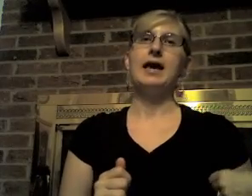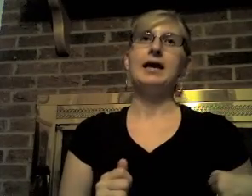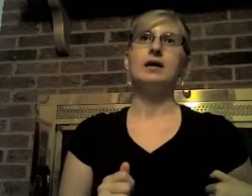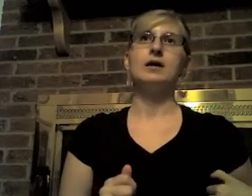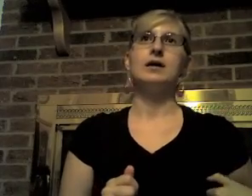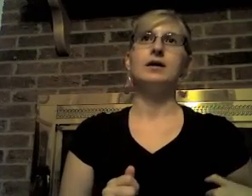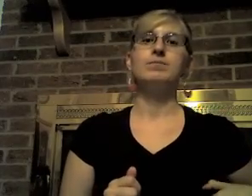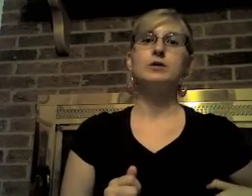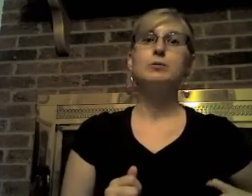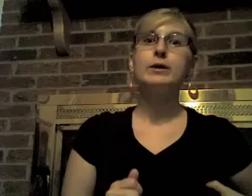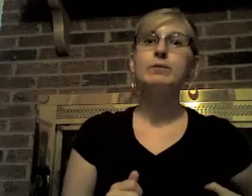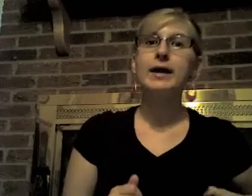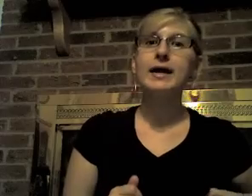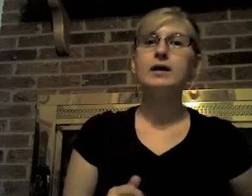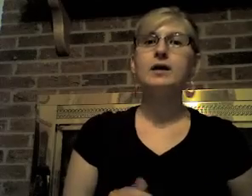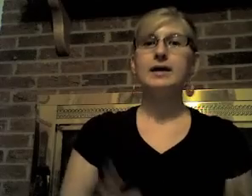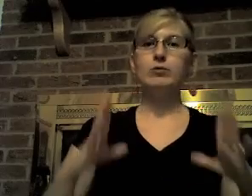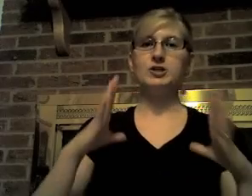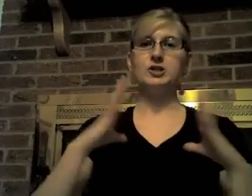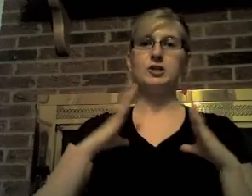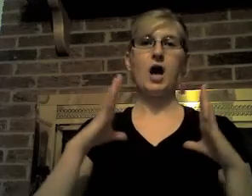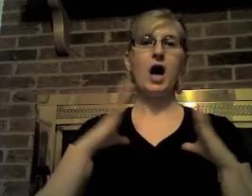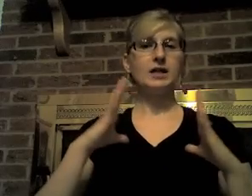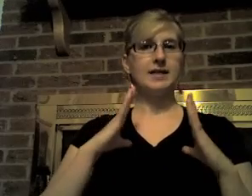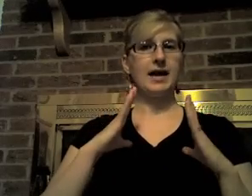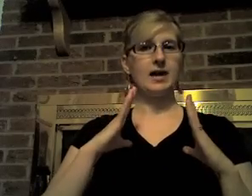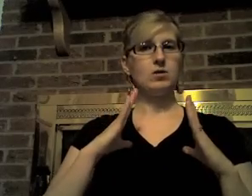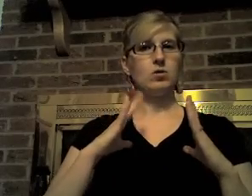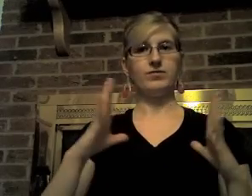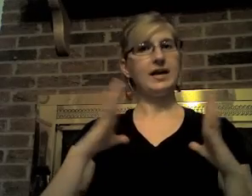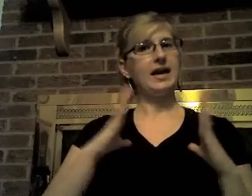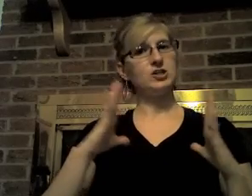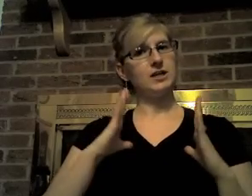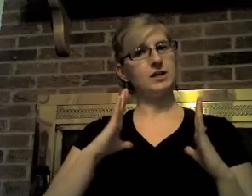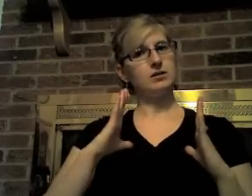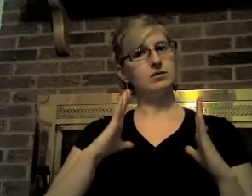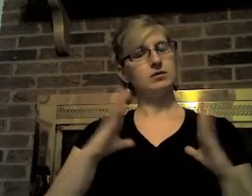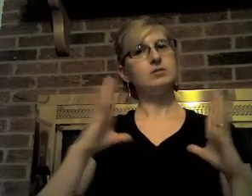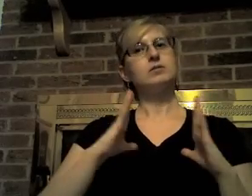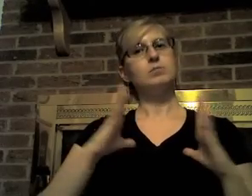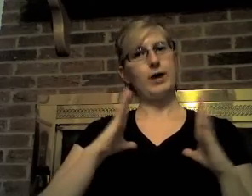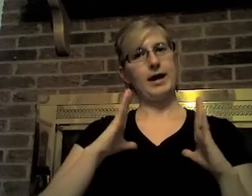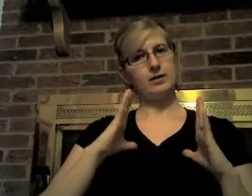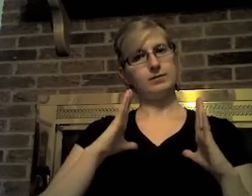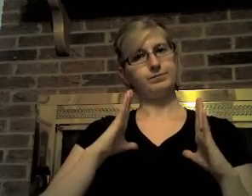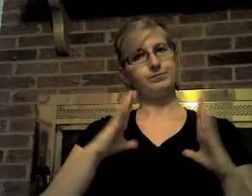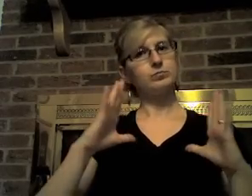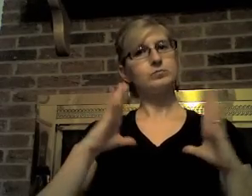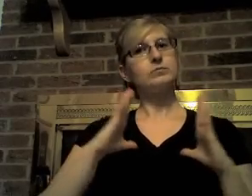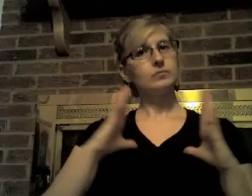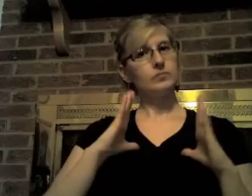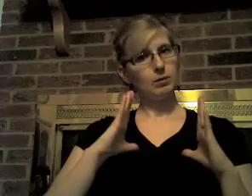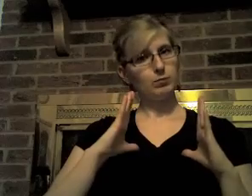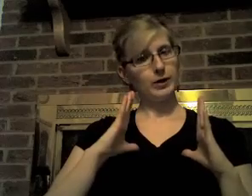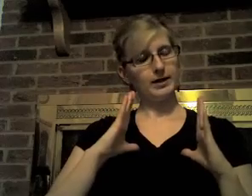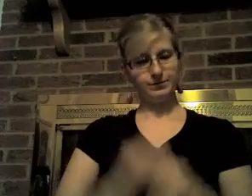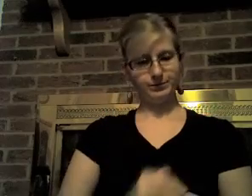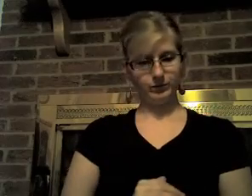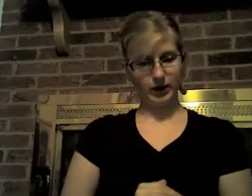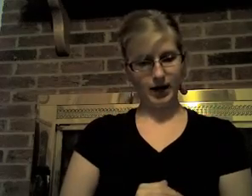like spring break, which is holiday or vacation. break. Break. Okay?